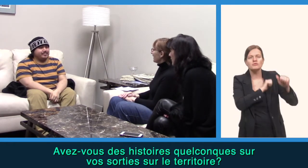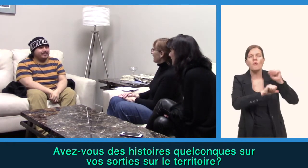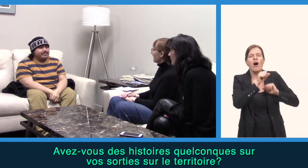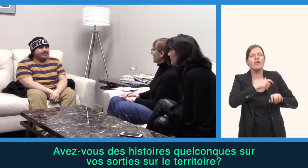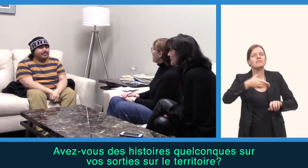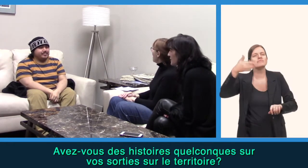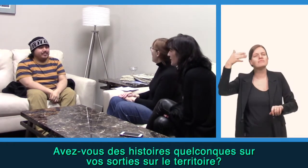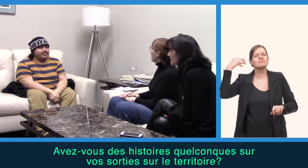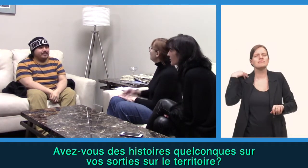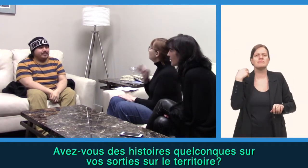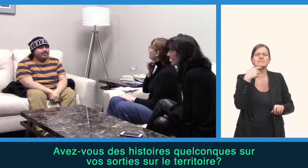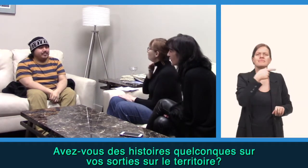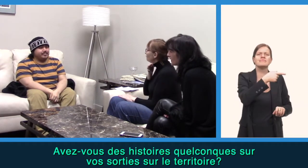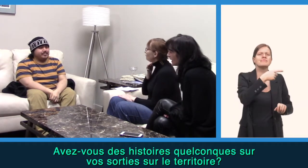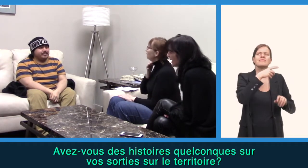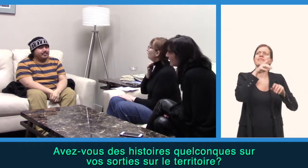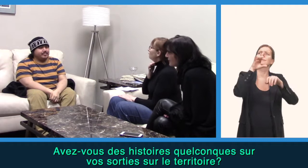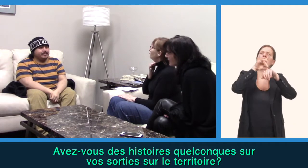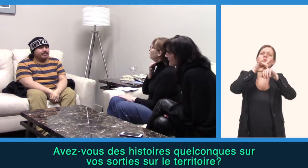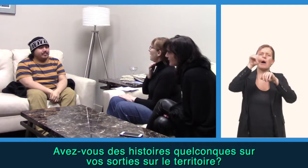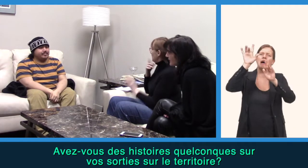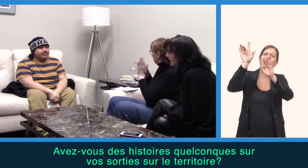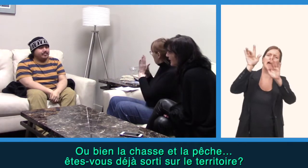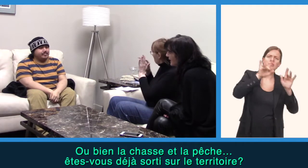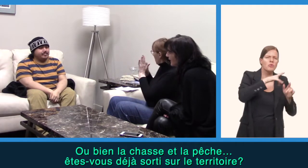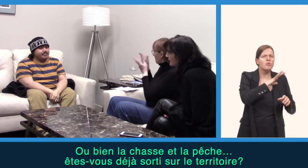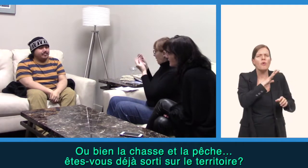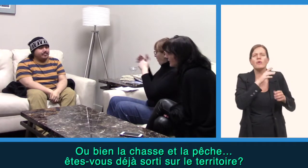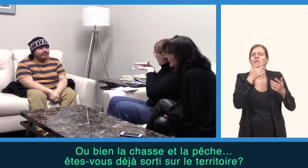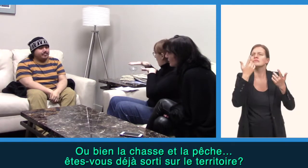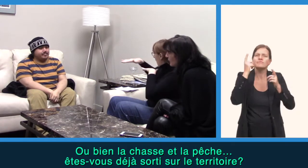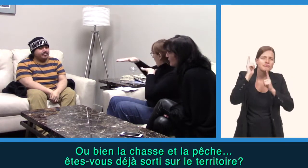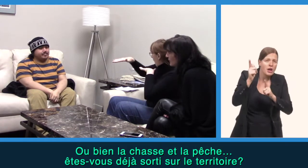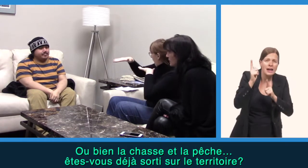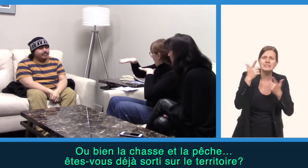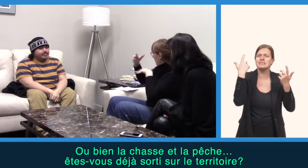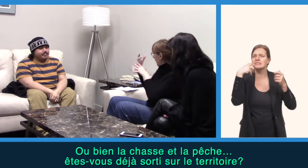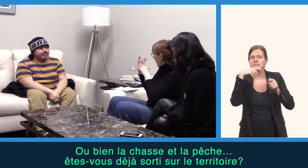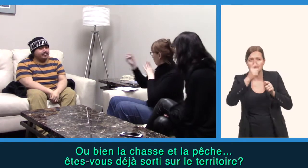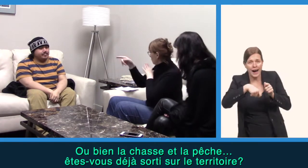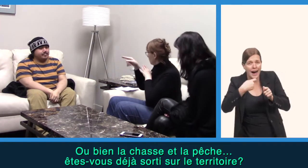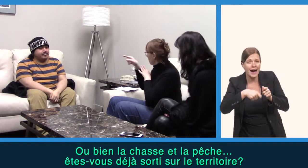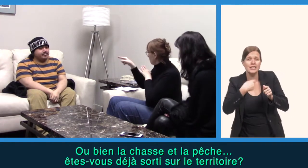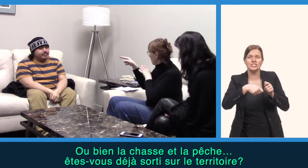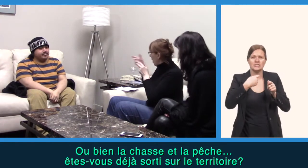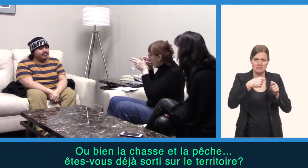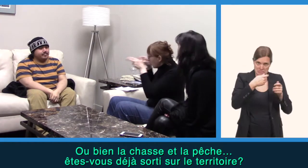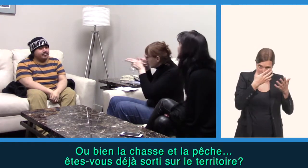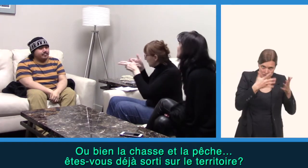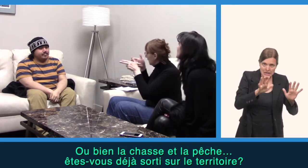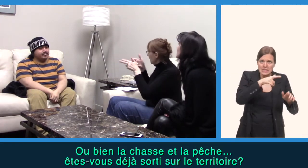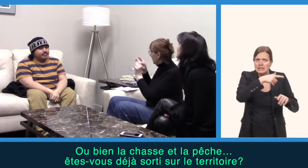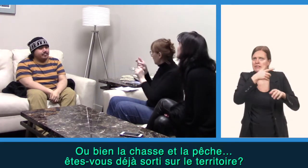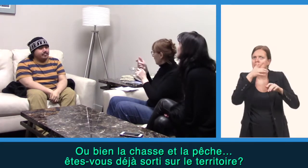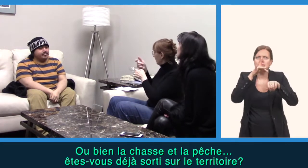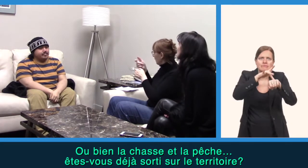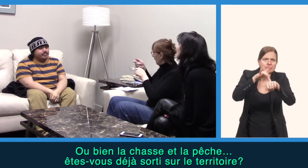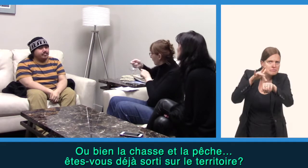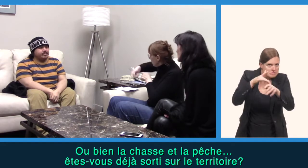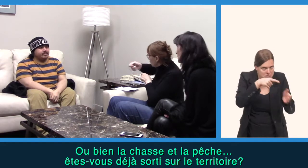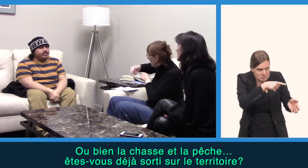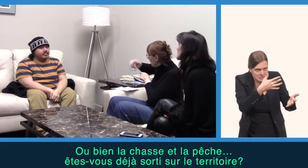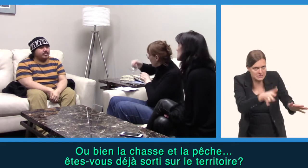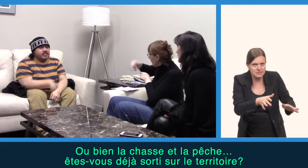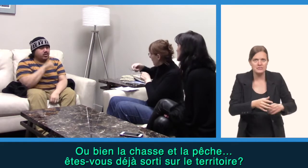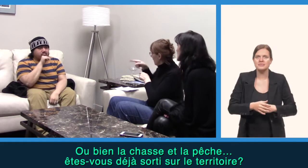Have you ever had any stories of going out on the land and hunting or fishing? Have you ever been out on the land?